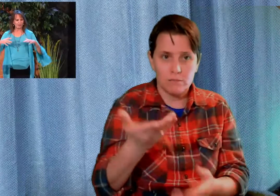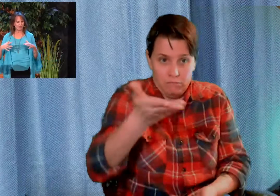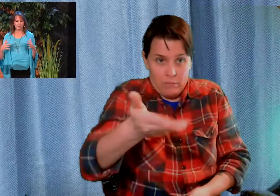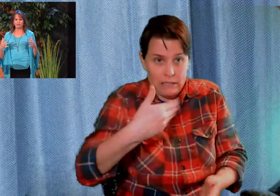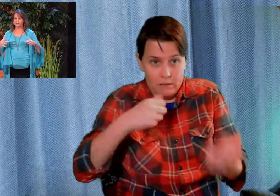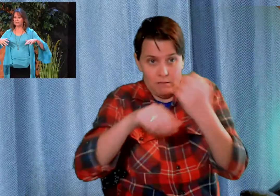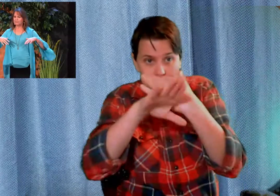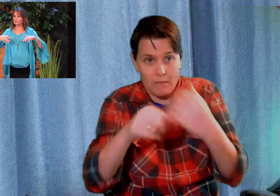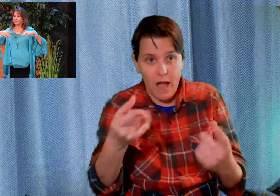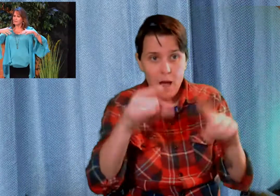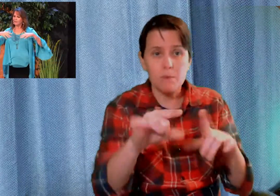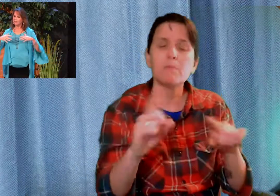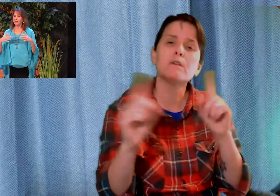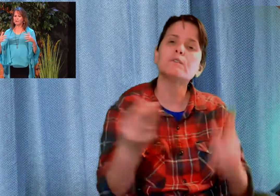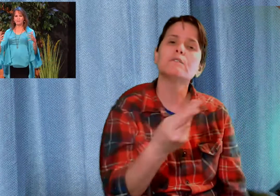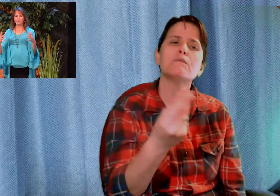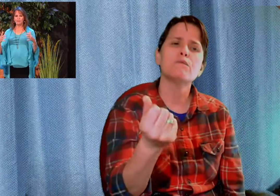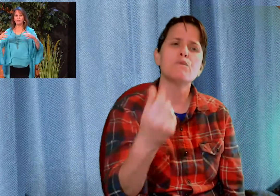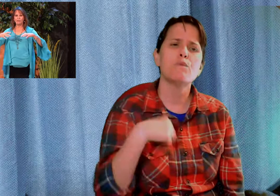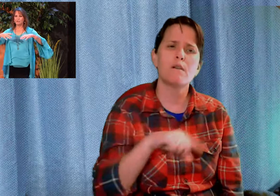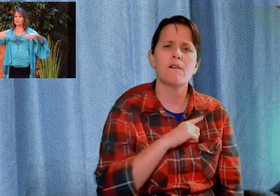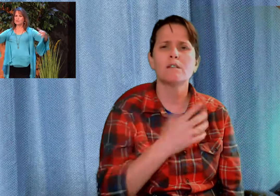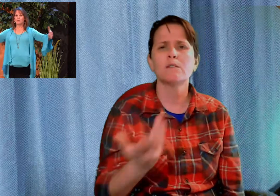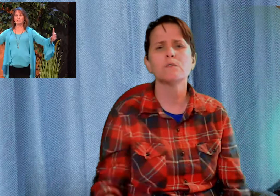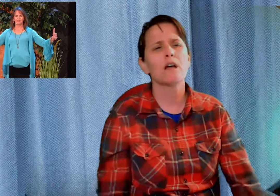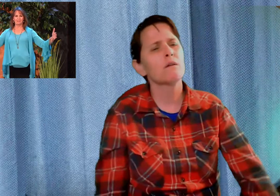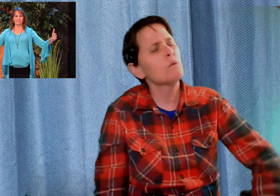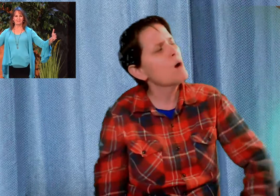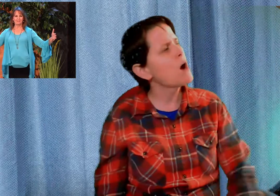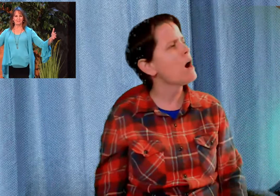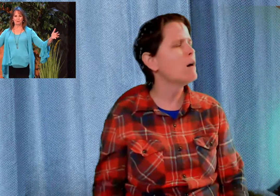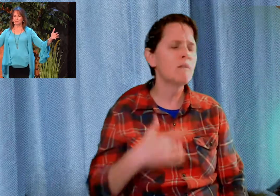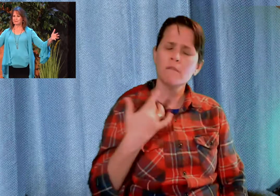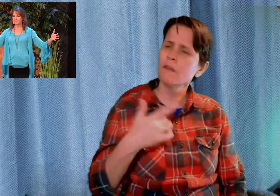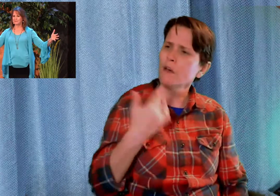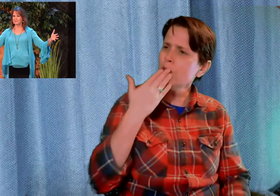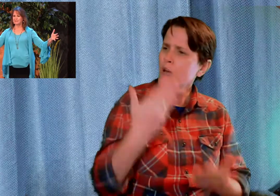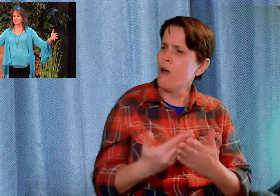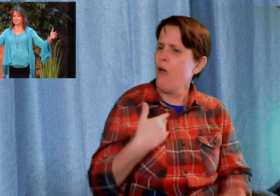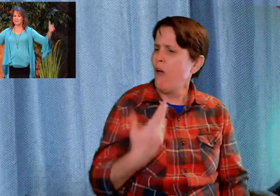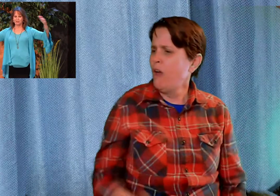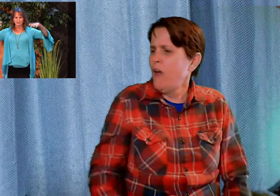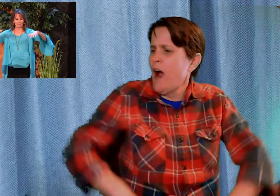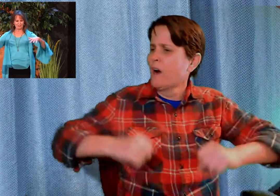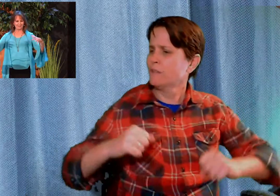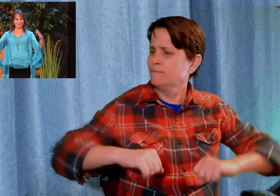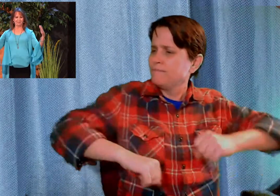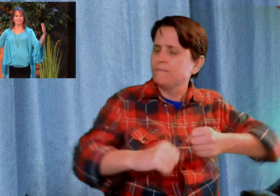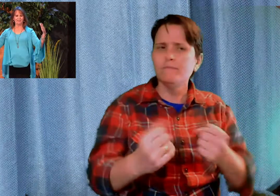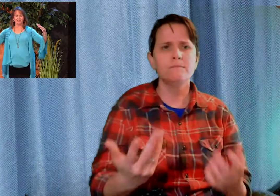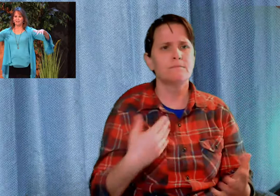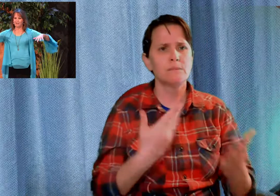there was a couple of us in here, it's like, wow, it feels like really spacious this morning. And there's this